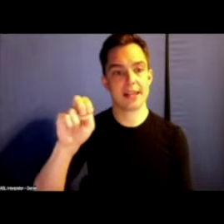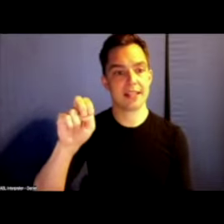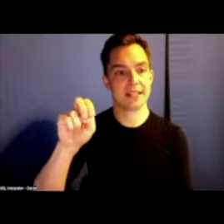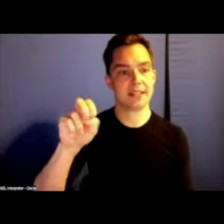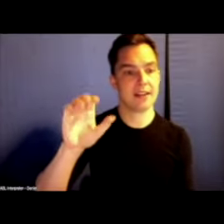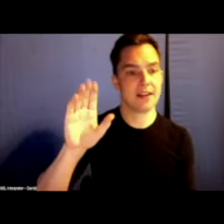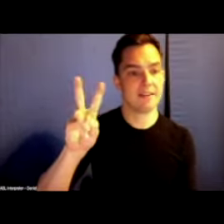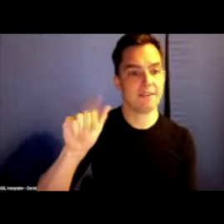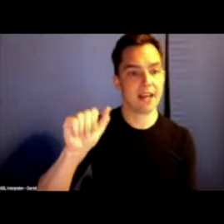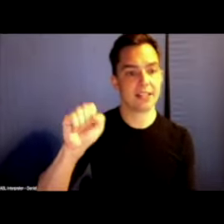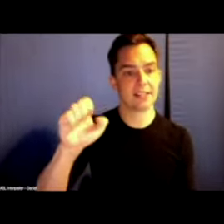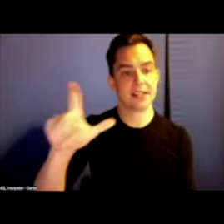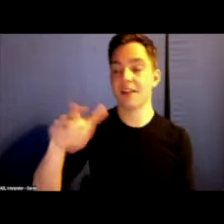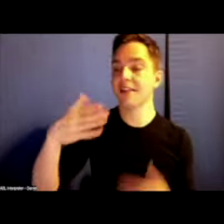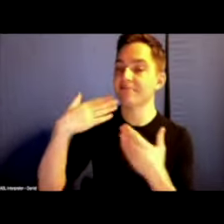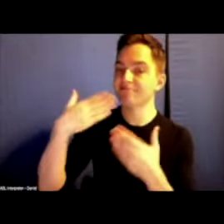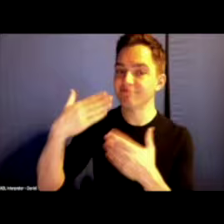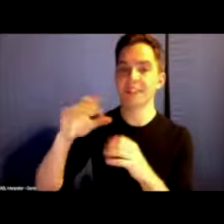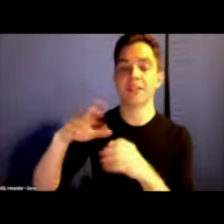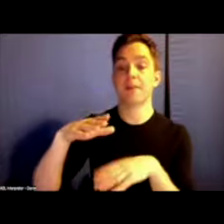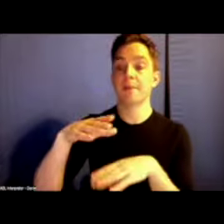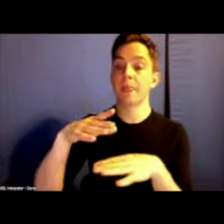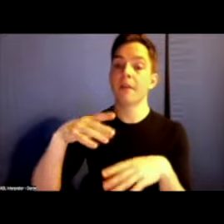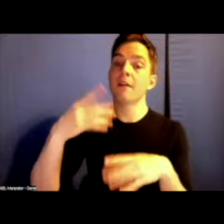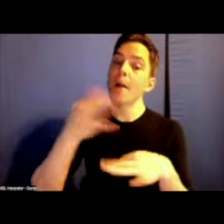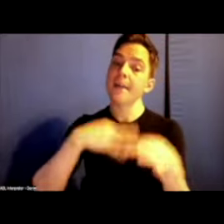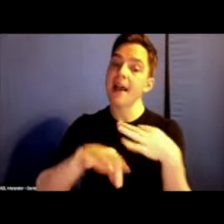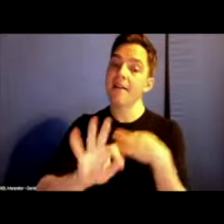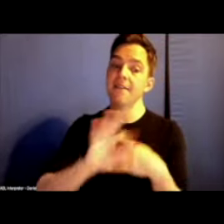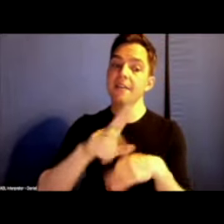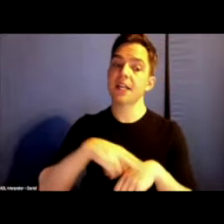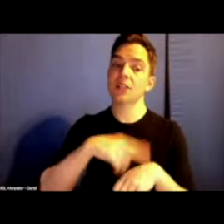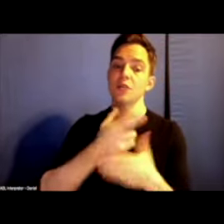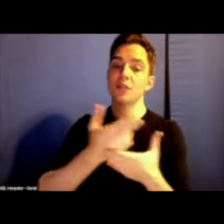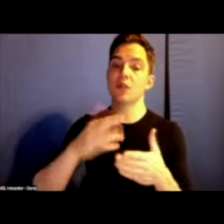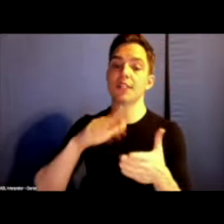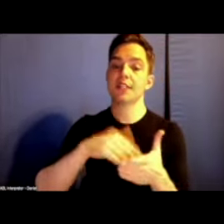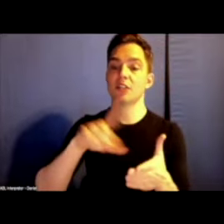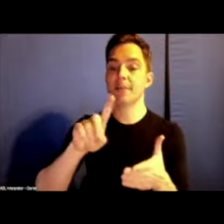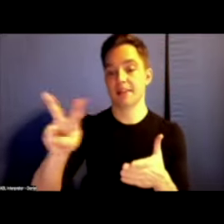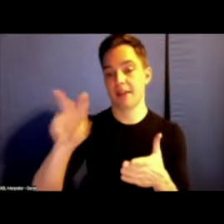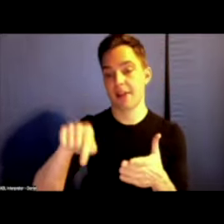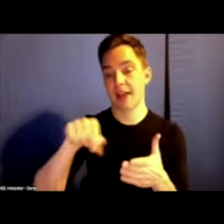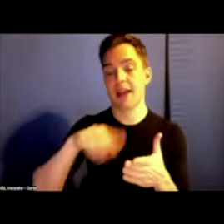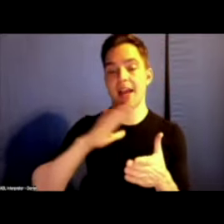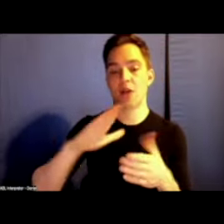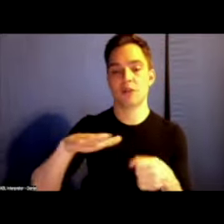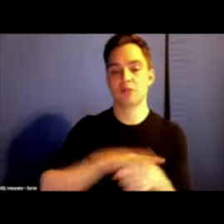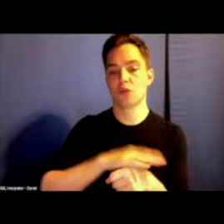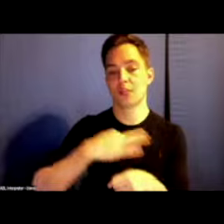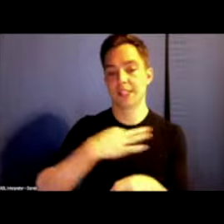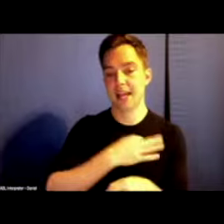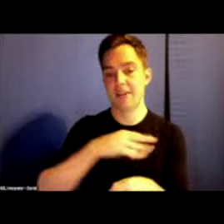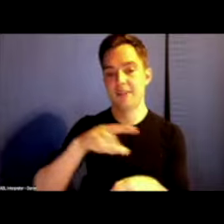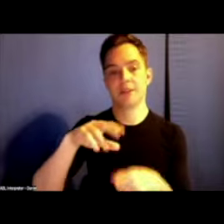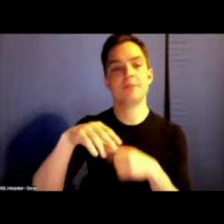Lalitha. Thank you. And on behalf of the National Resource Center on Domestic Violence, our entire staff,